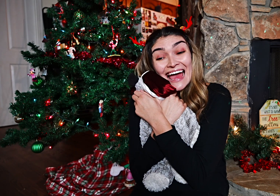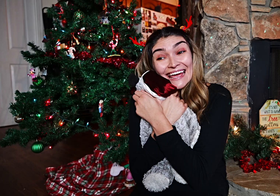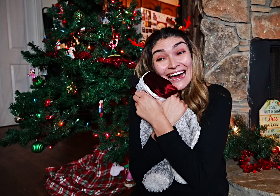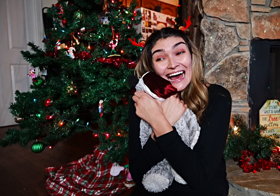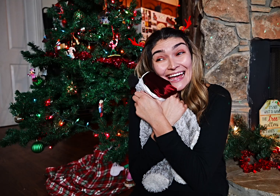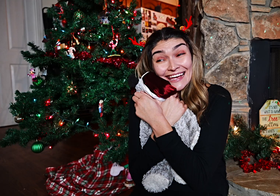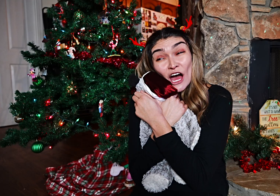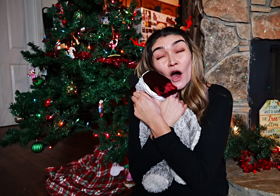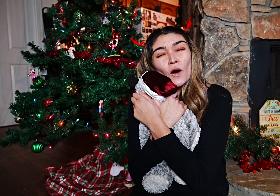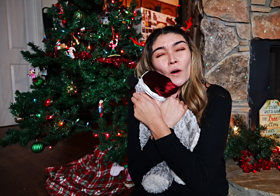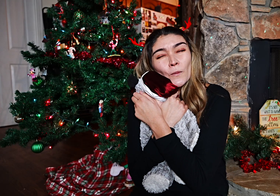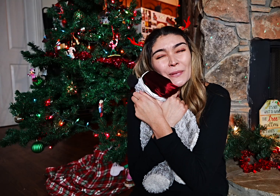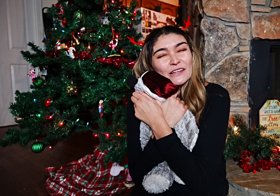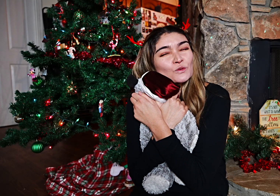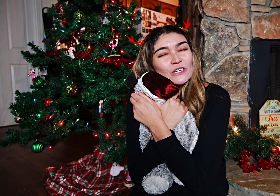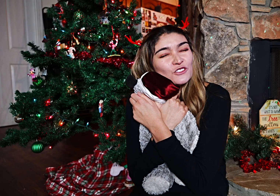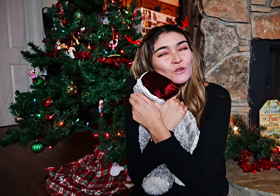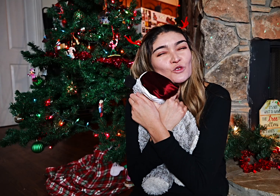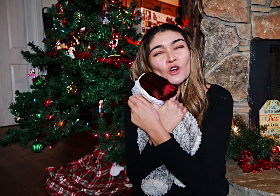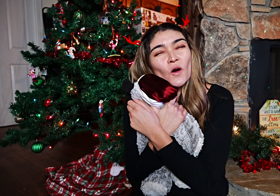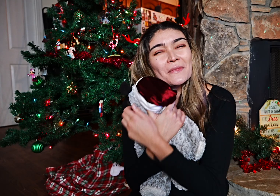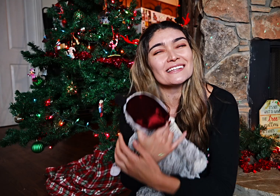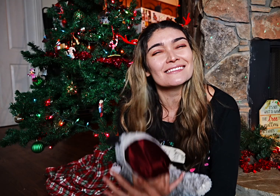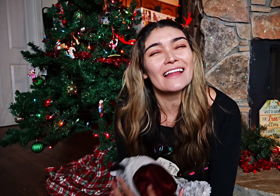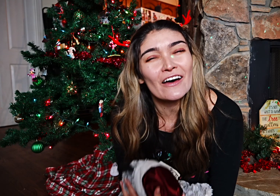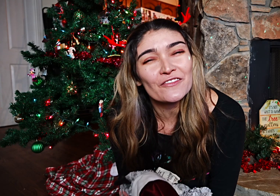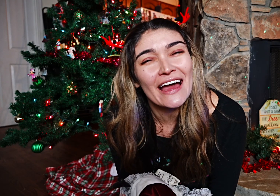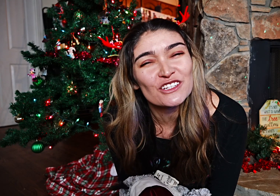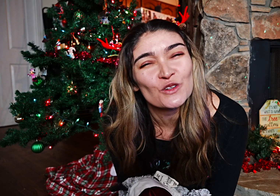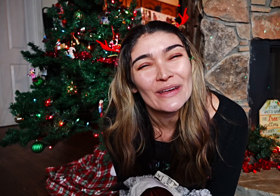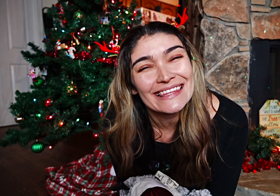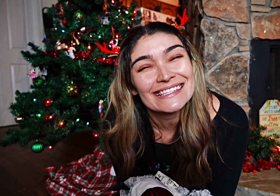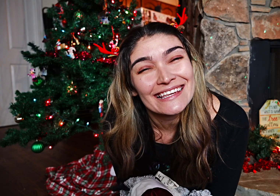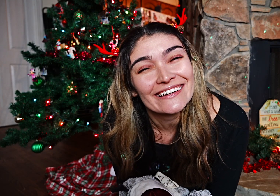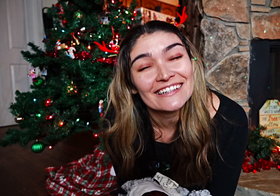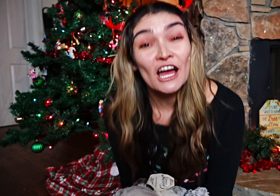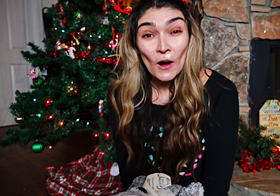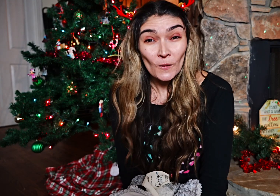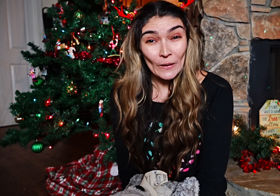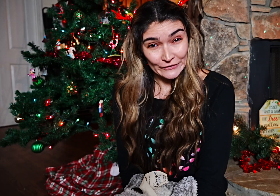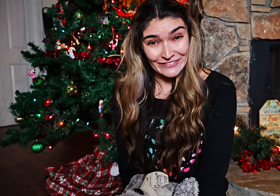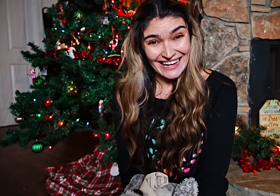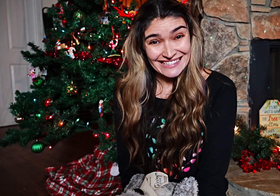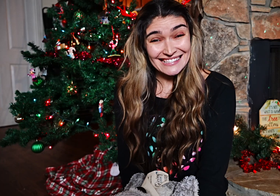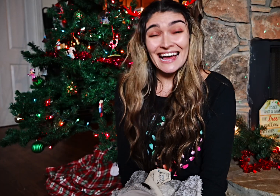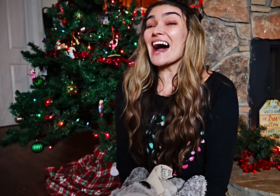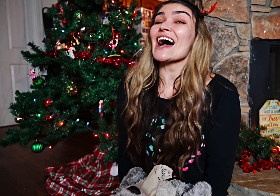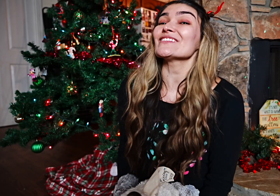And I hope and wish you so much love and joy this year. Well, friends, I will